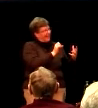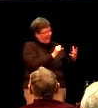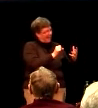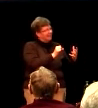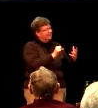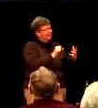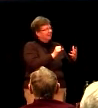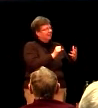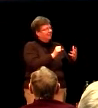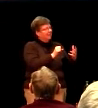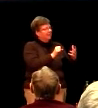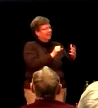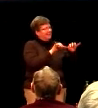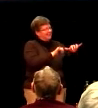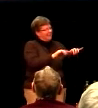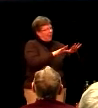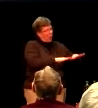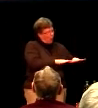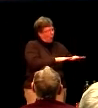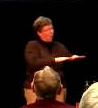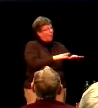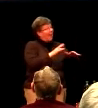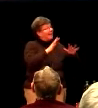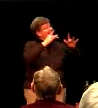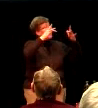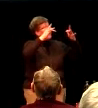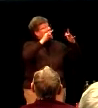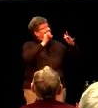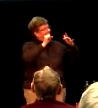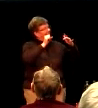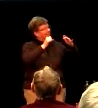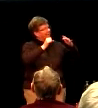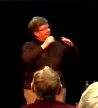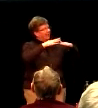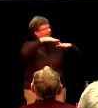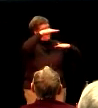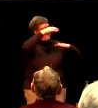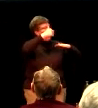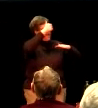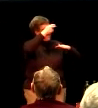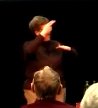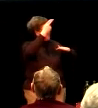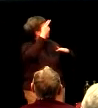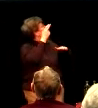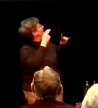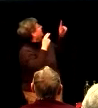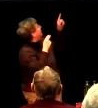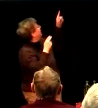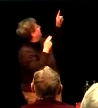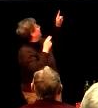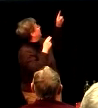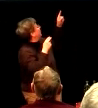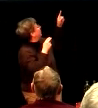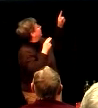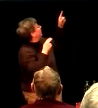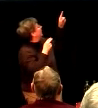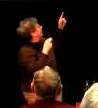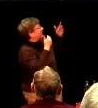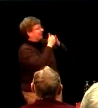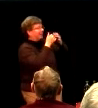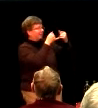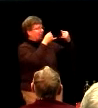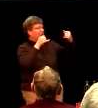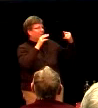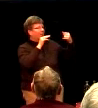and the lighter ones are up higher. And right around here, too, somewhere near the top of the mesosphere, near the